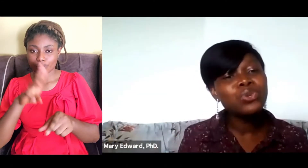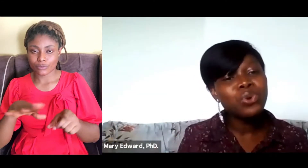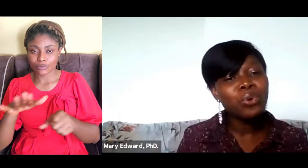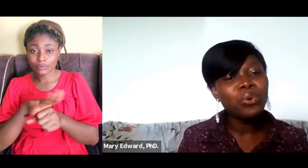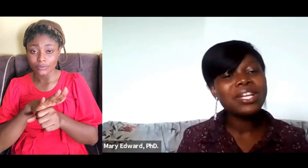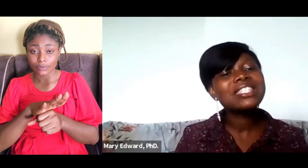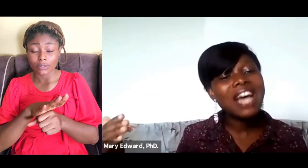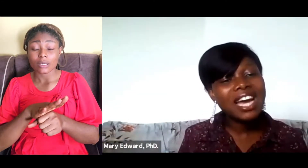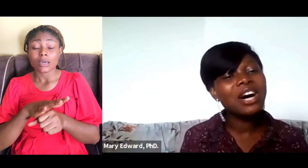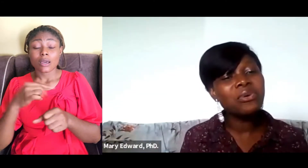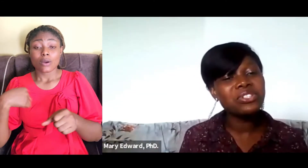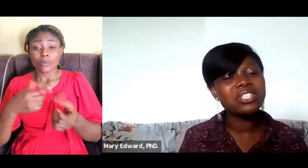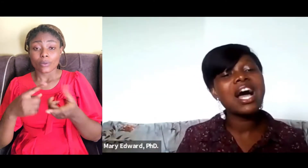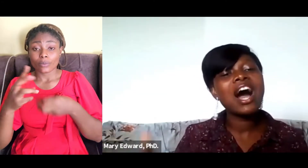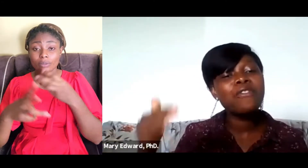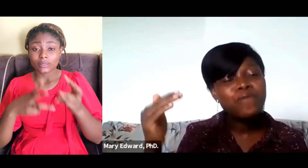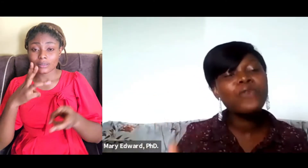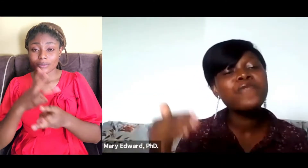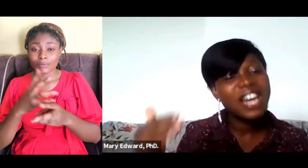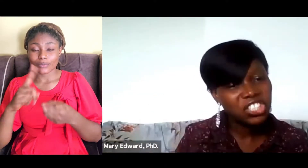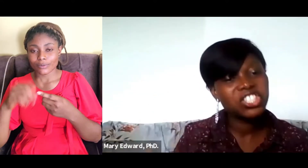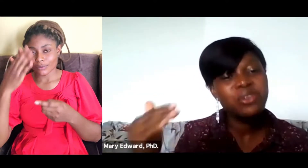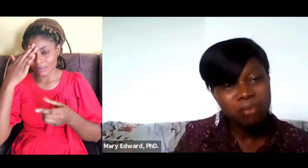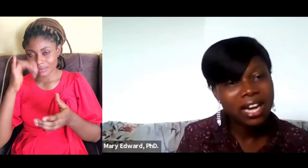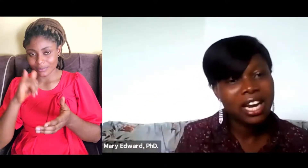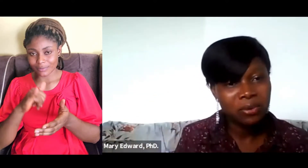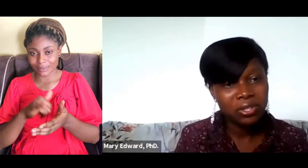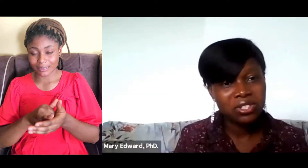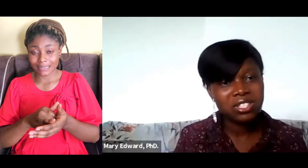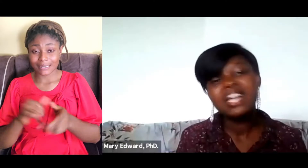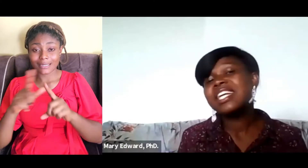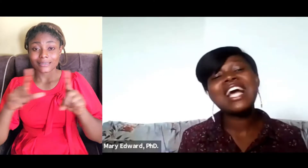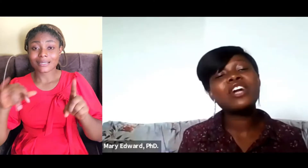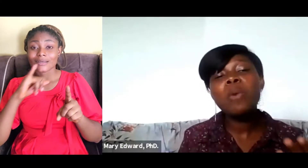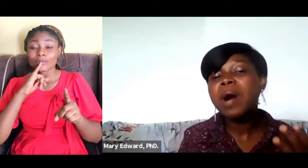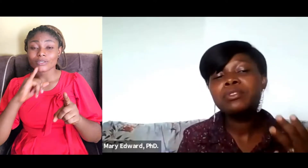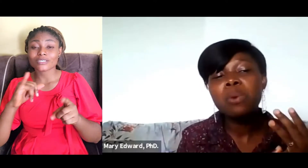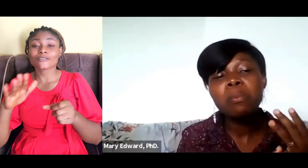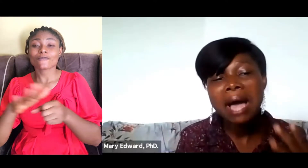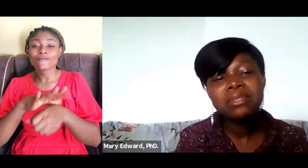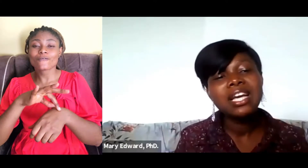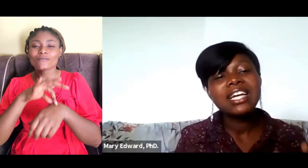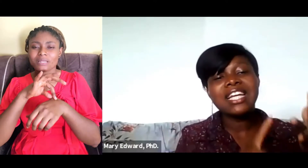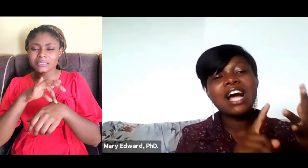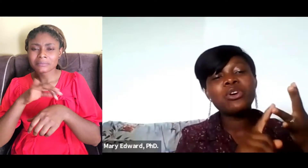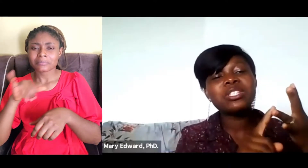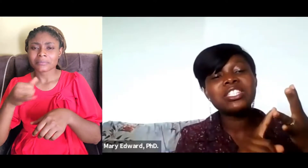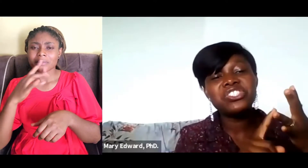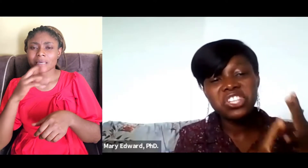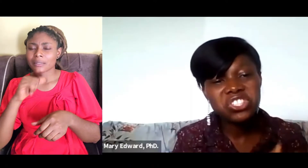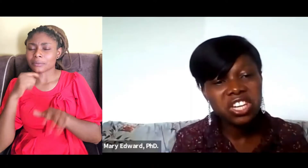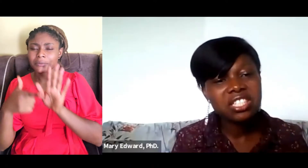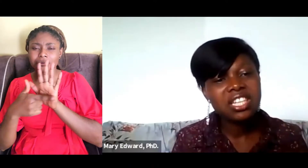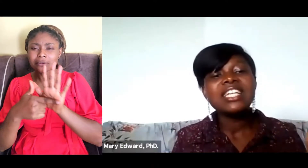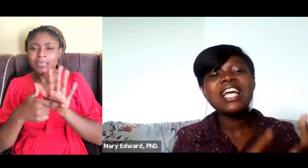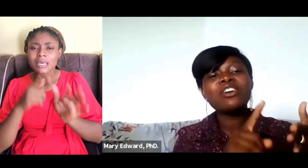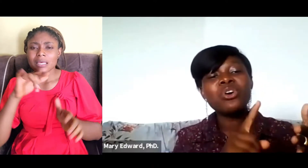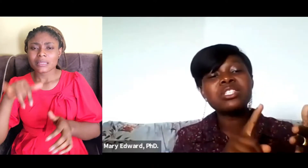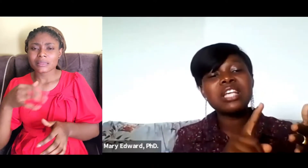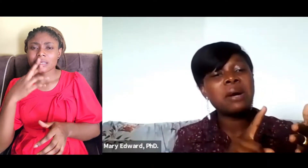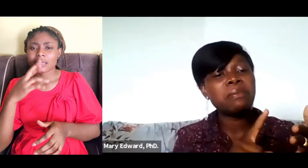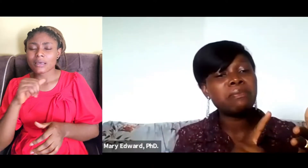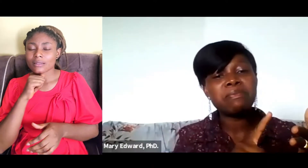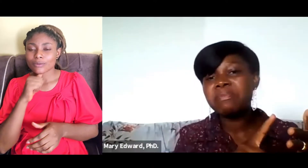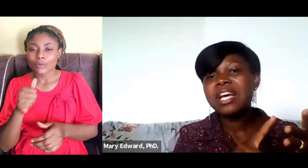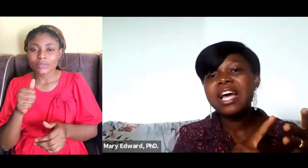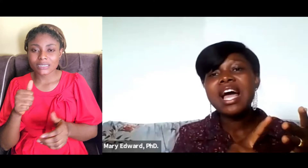the world to know that sign languages are full-fledged human languages. They are not pantomimes, they are not gestures, they are